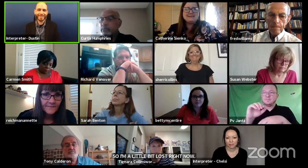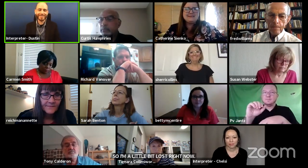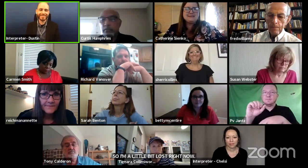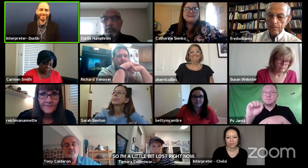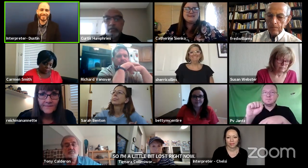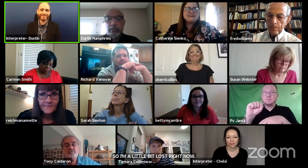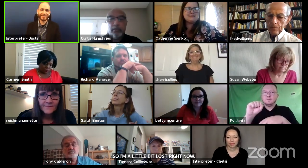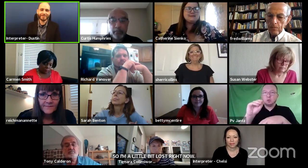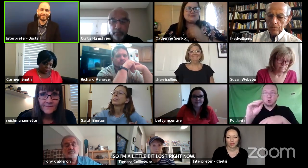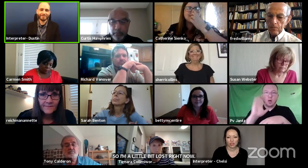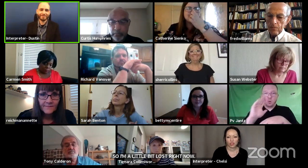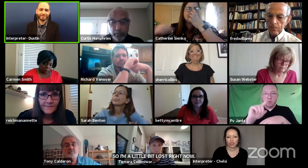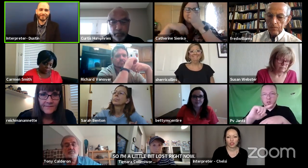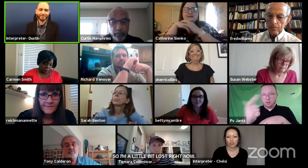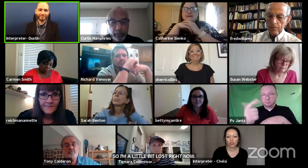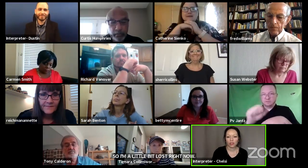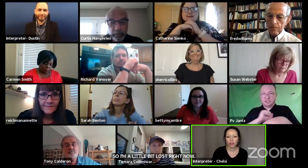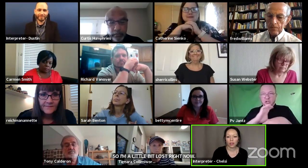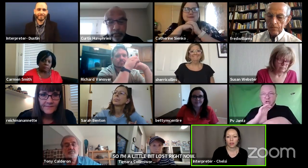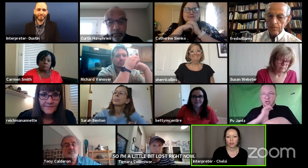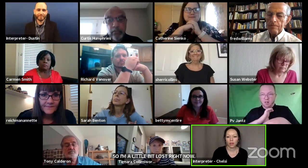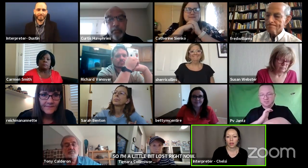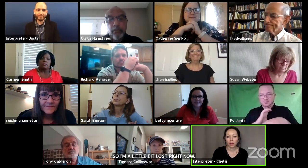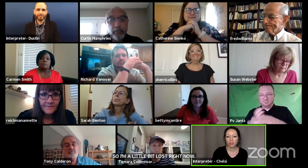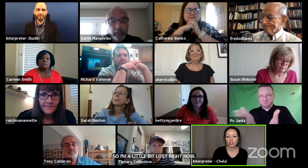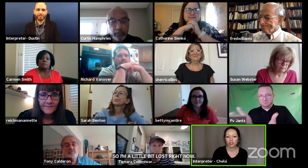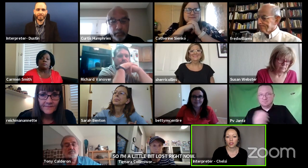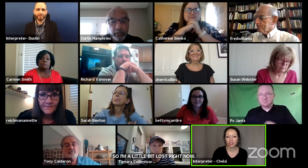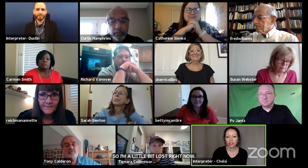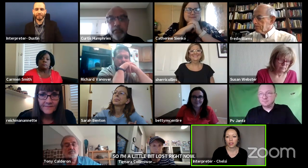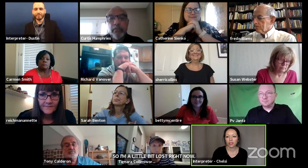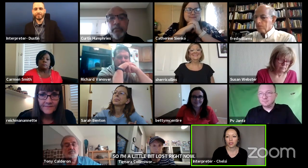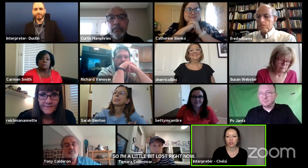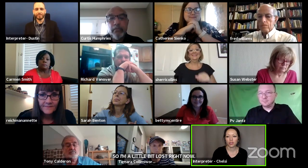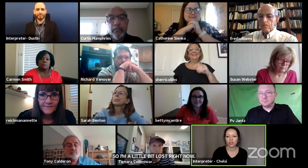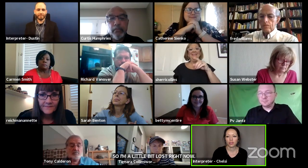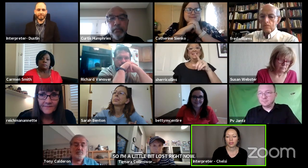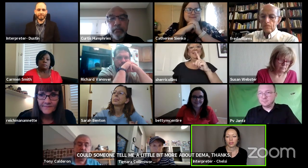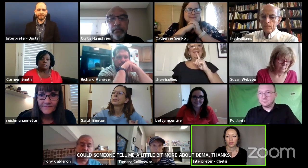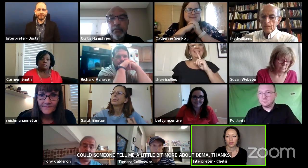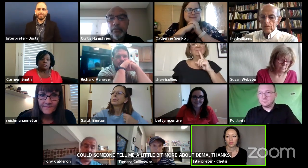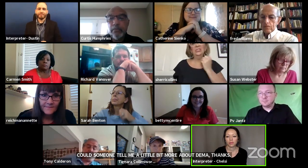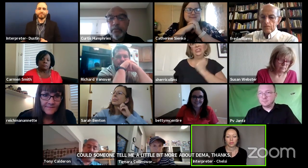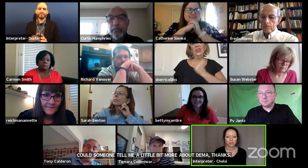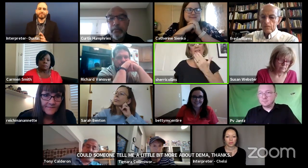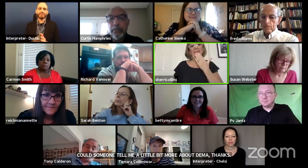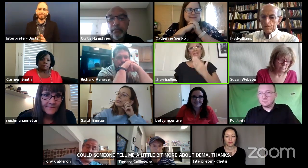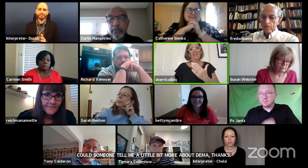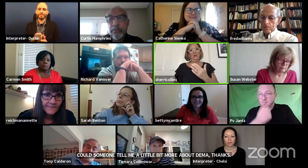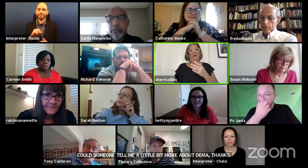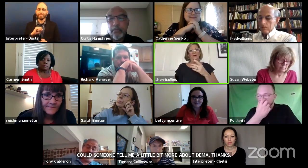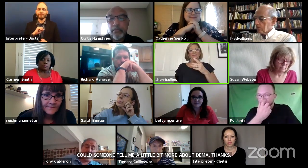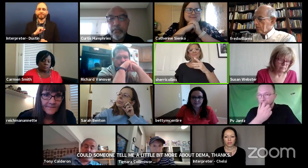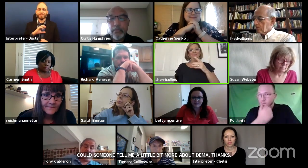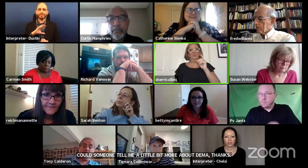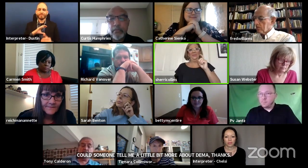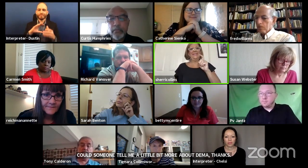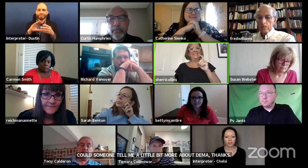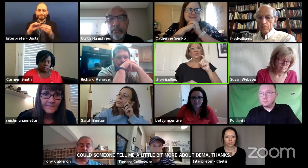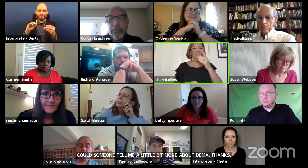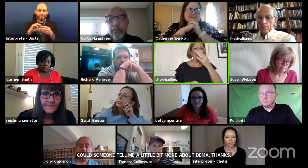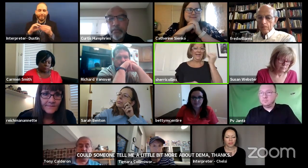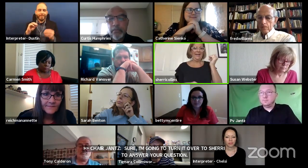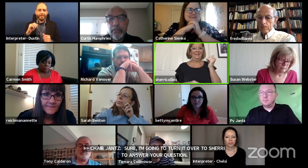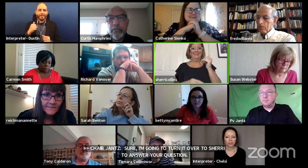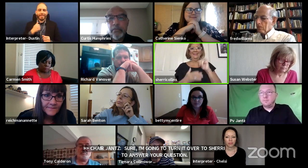DEMA? Thanks. Sure. I'm going to turn it over to Sherry to answer your question. Sorry, thank you. We